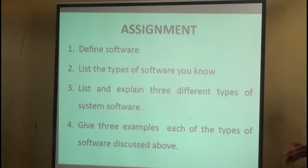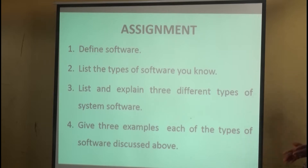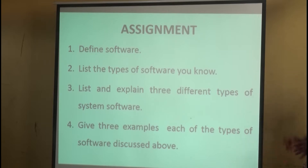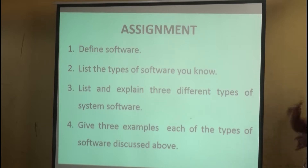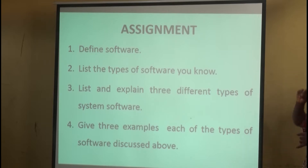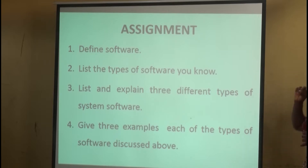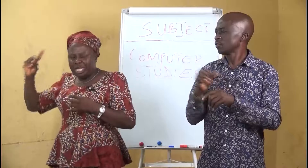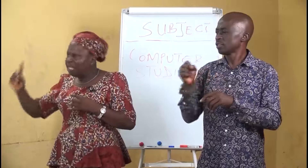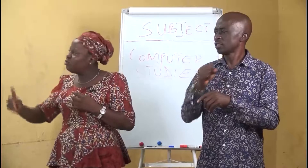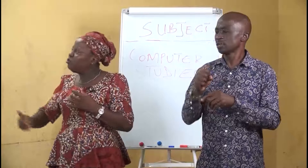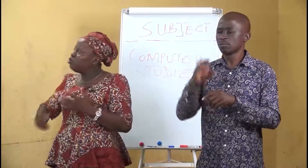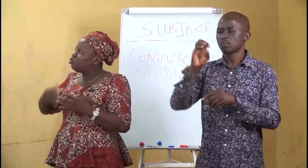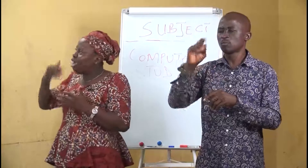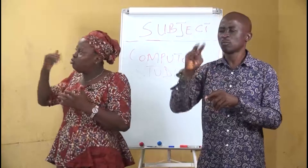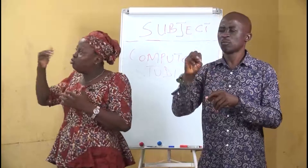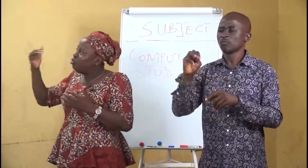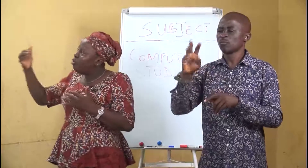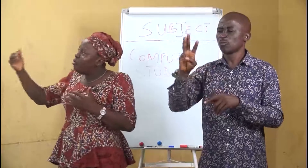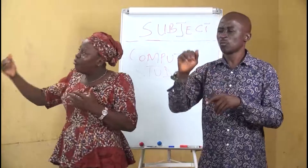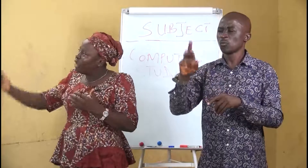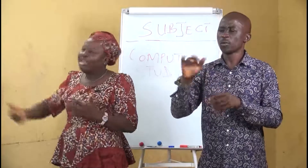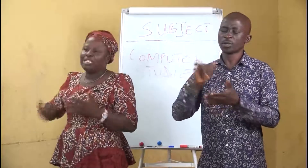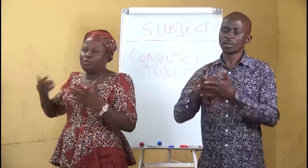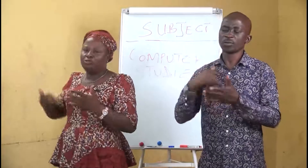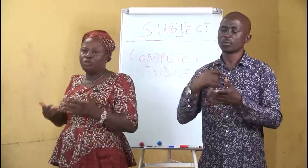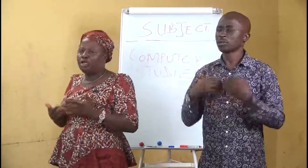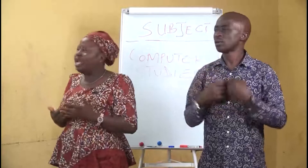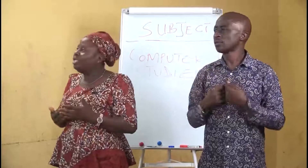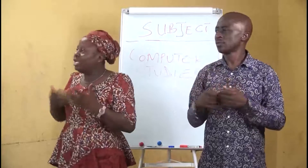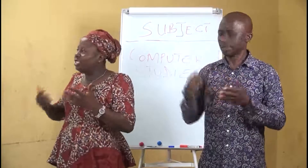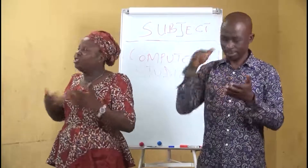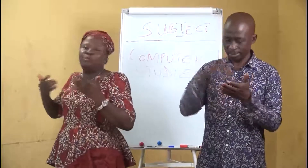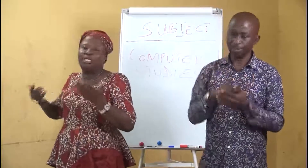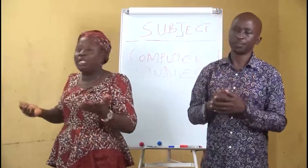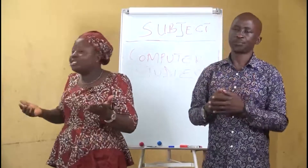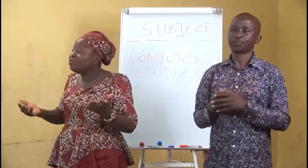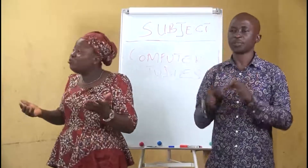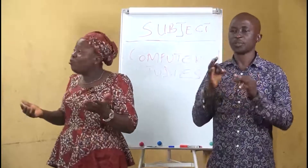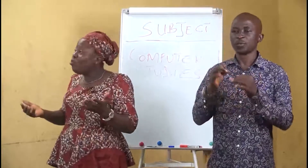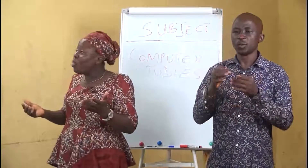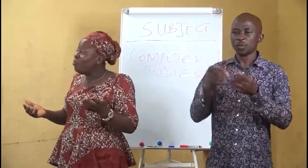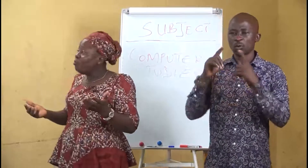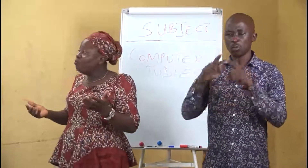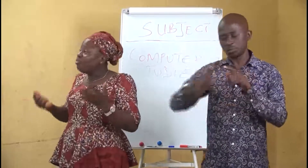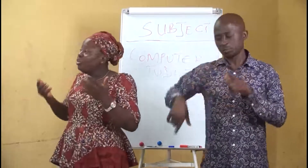discussed. I will still try to read the assignment for you again in case you come in late.